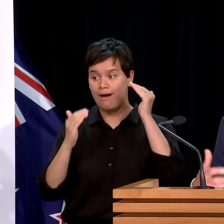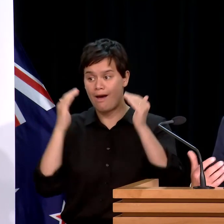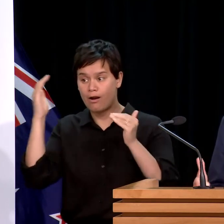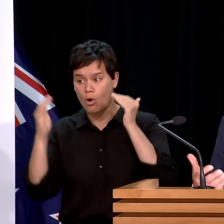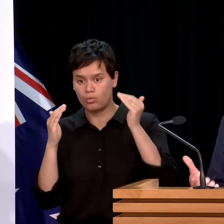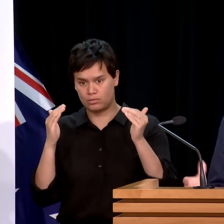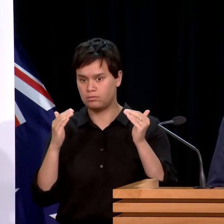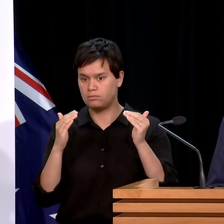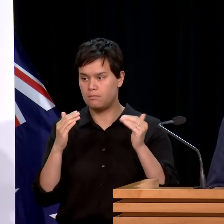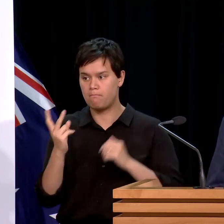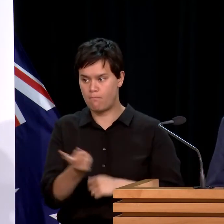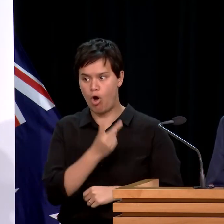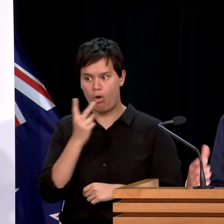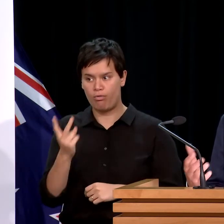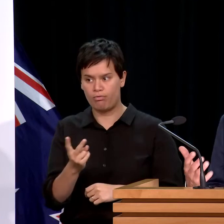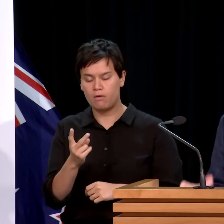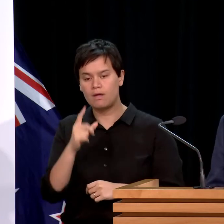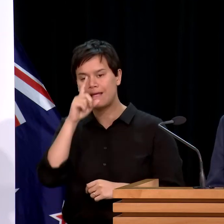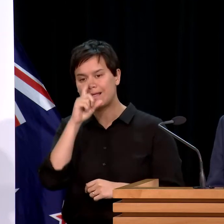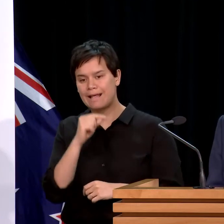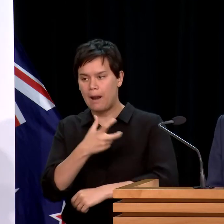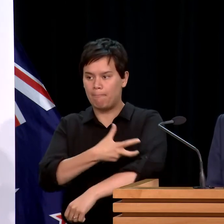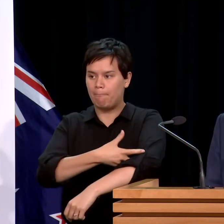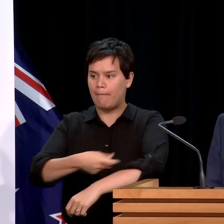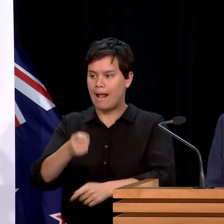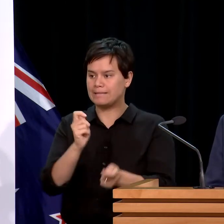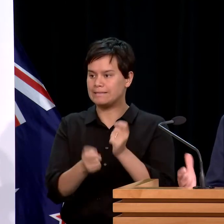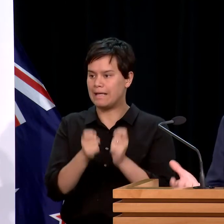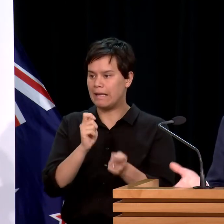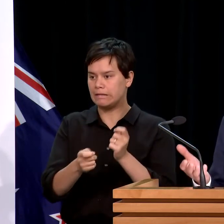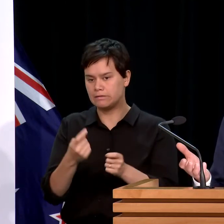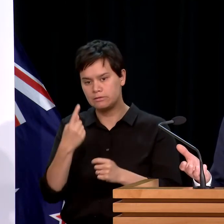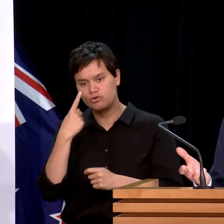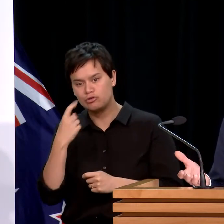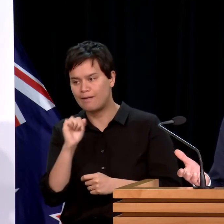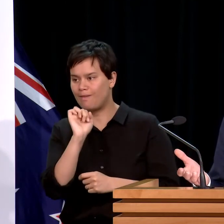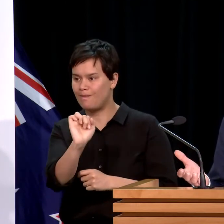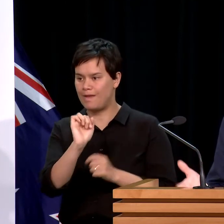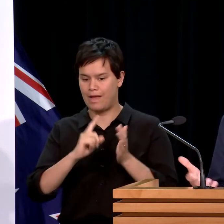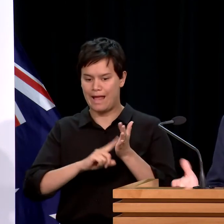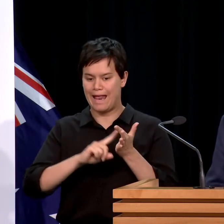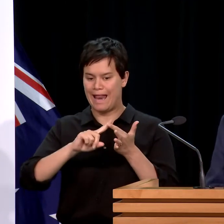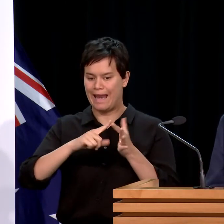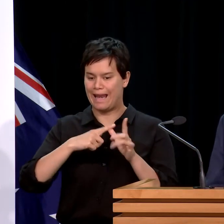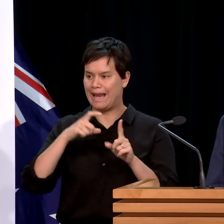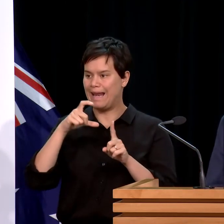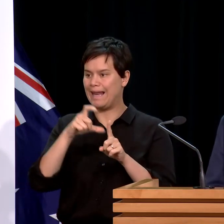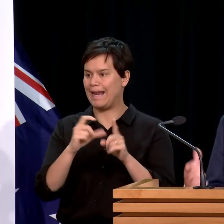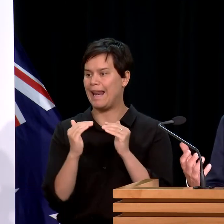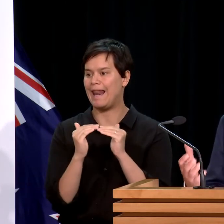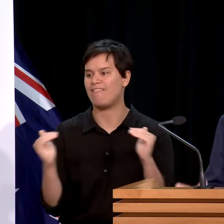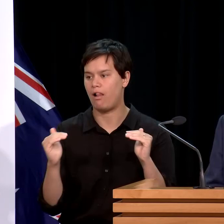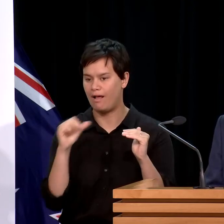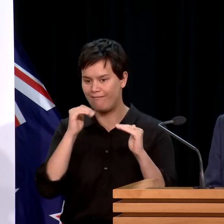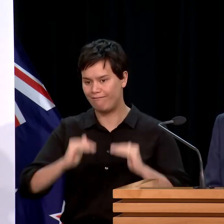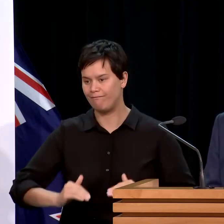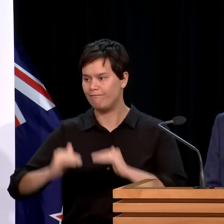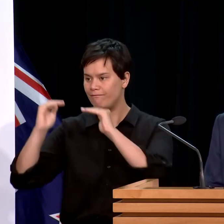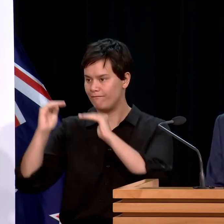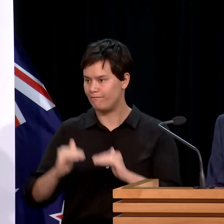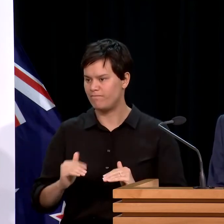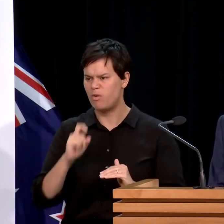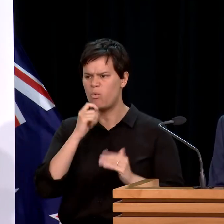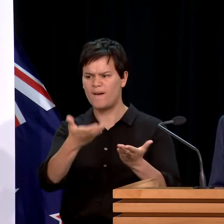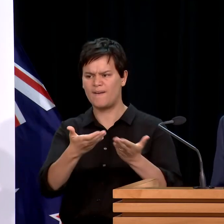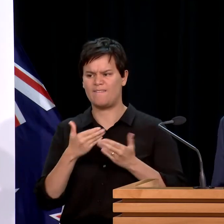be able to provide them with reassurance about any lead exposure they may have had. That will give us a better idea.